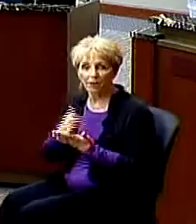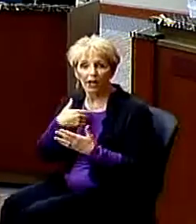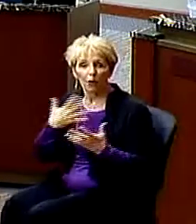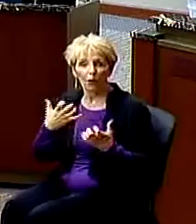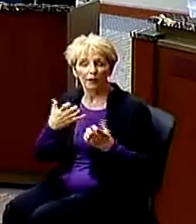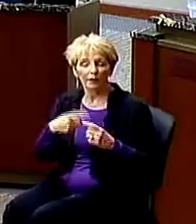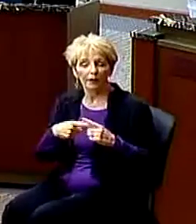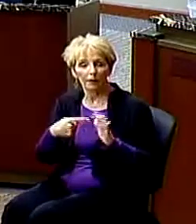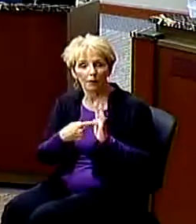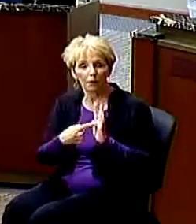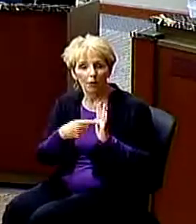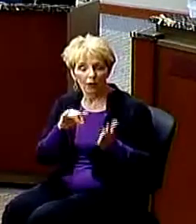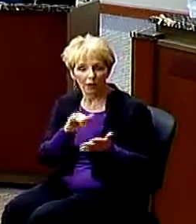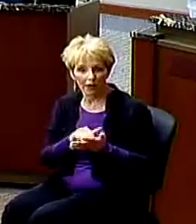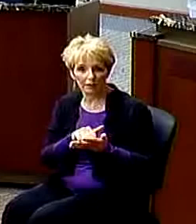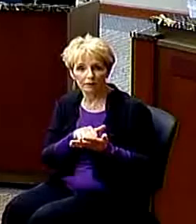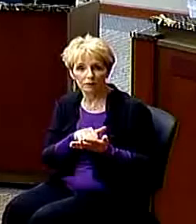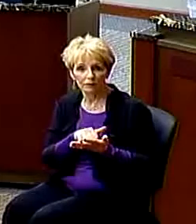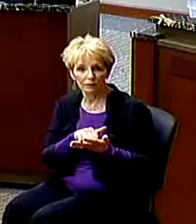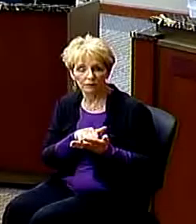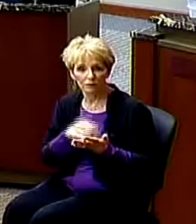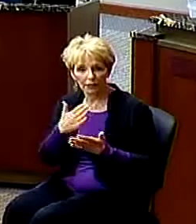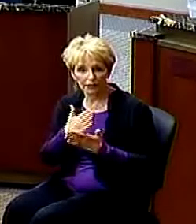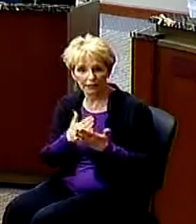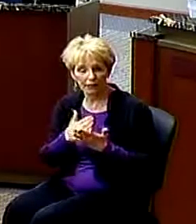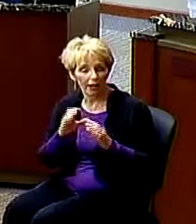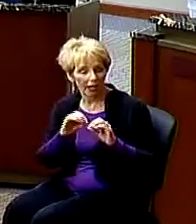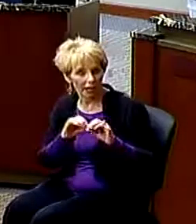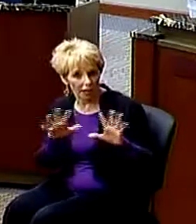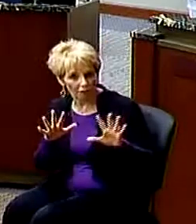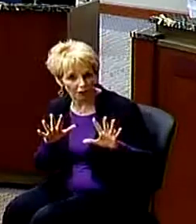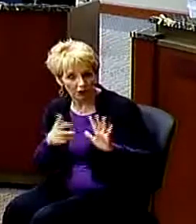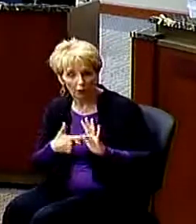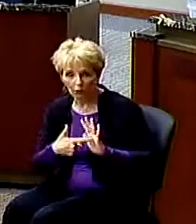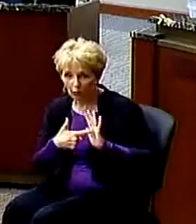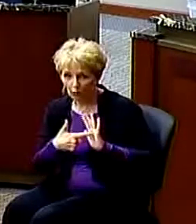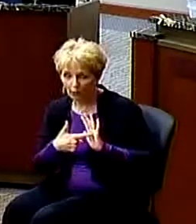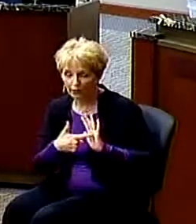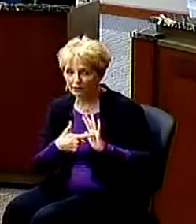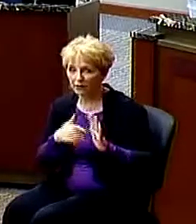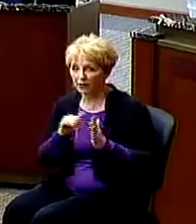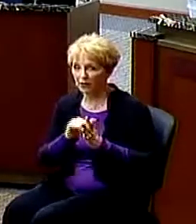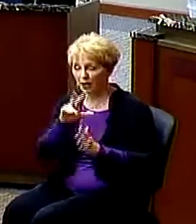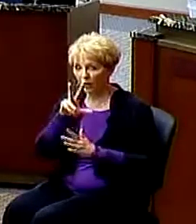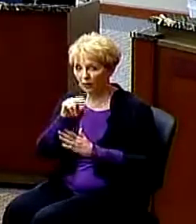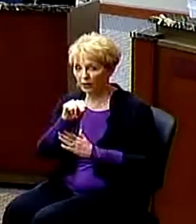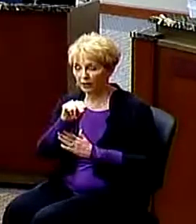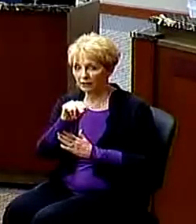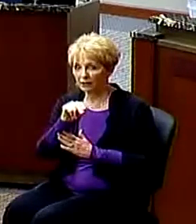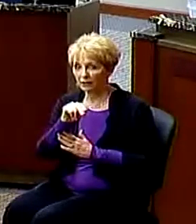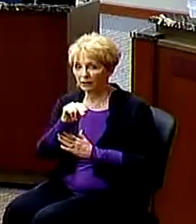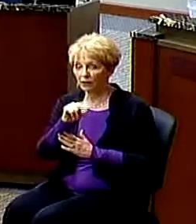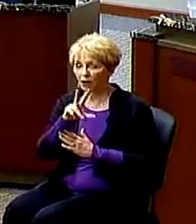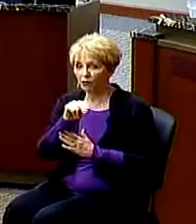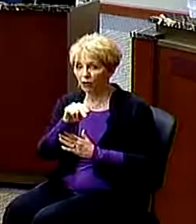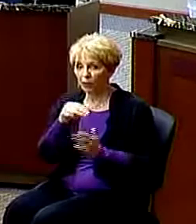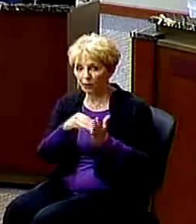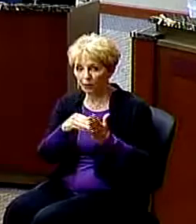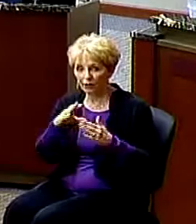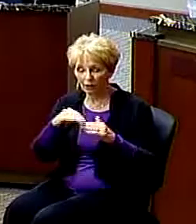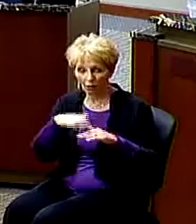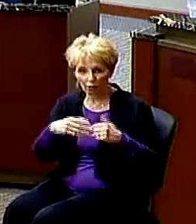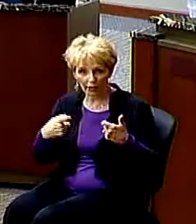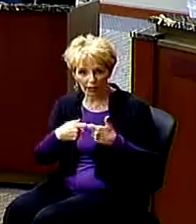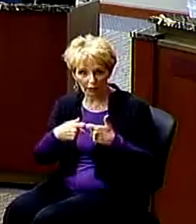just point out that there's some clarification required. There's a $33 million on the